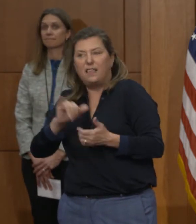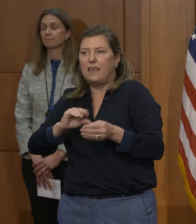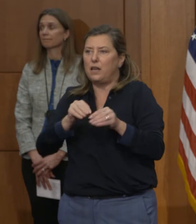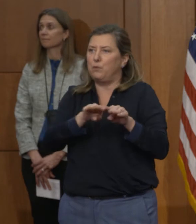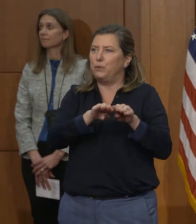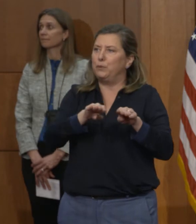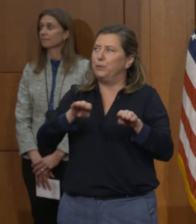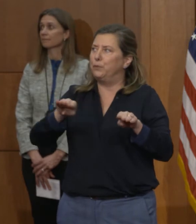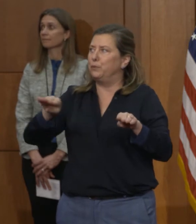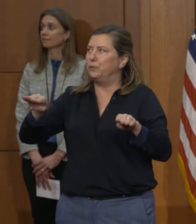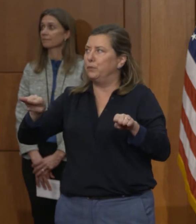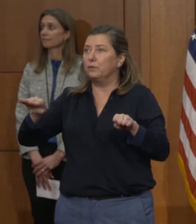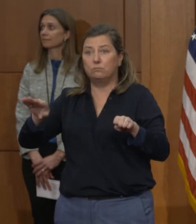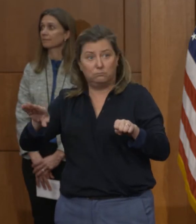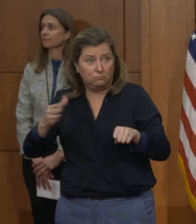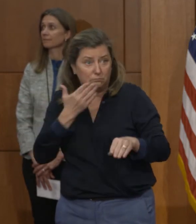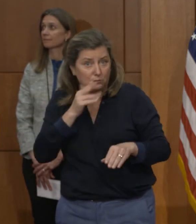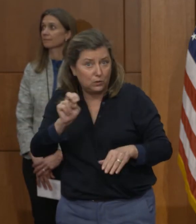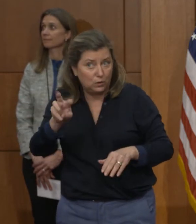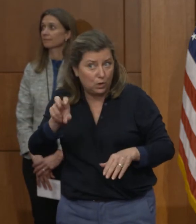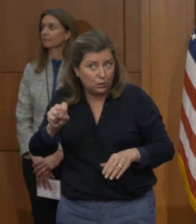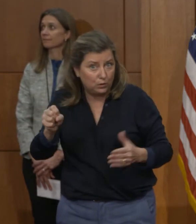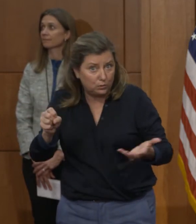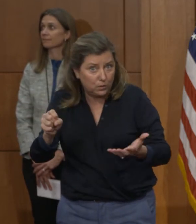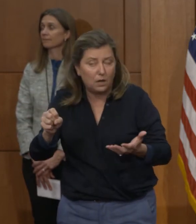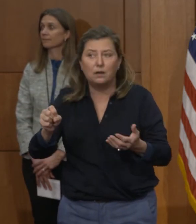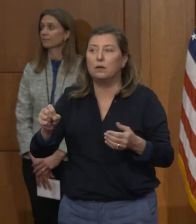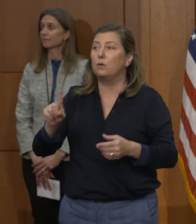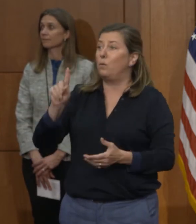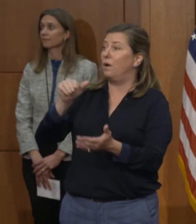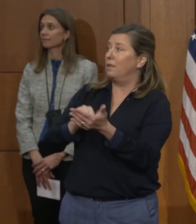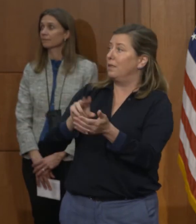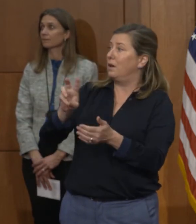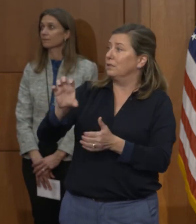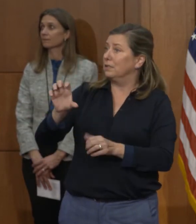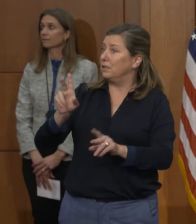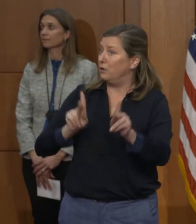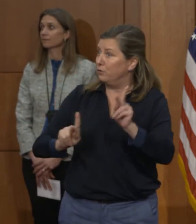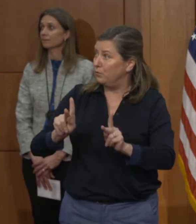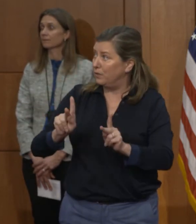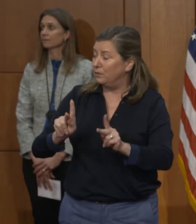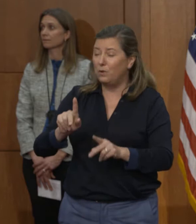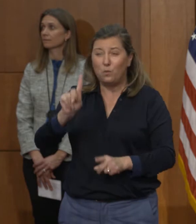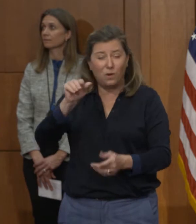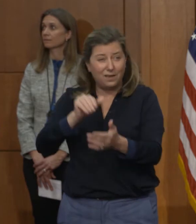The good news is that 1,600 patients